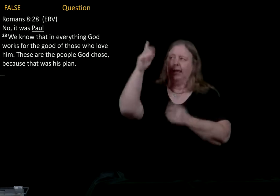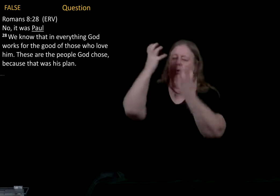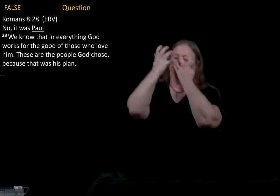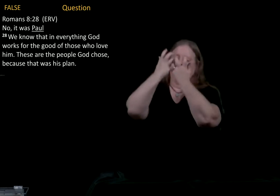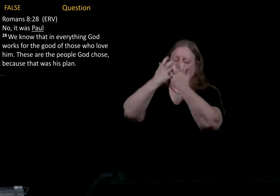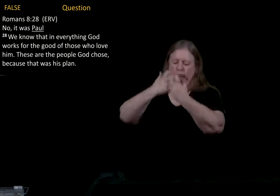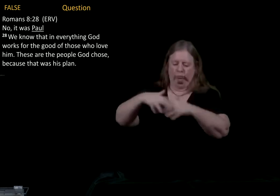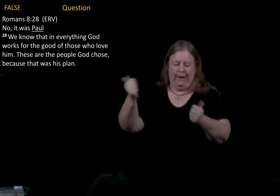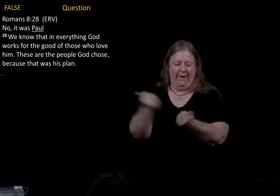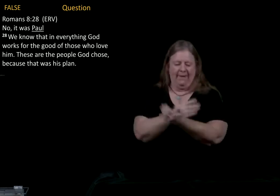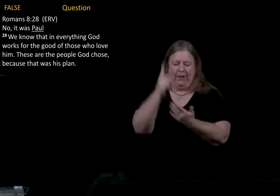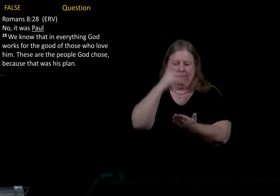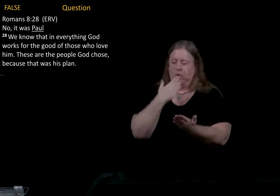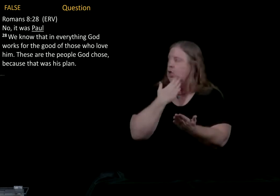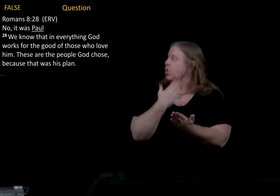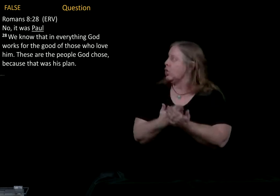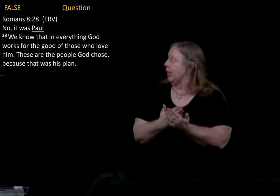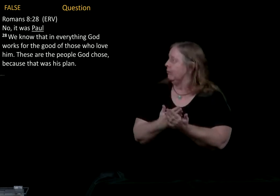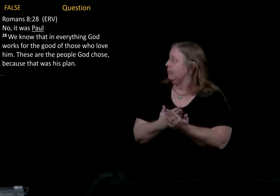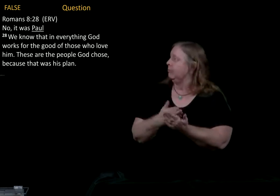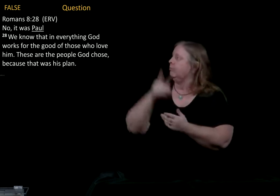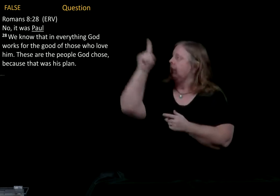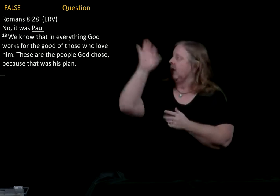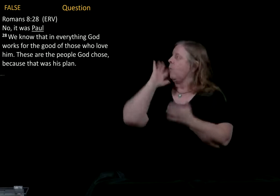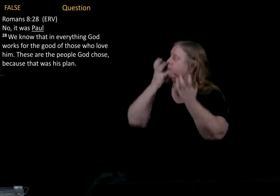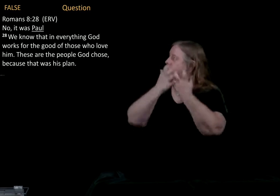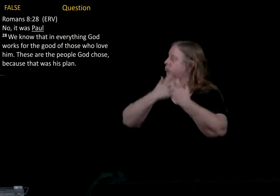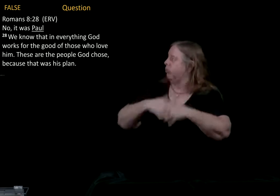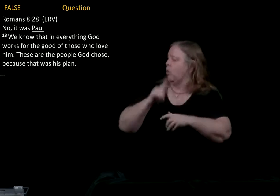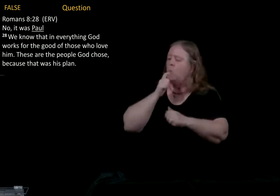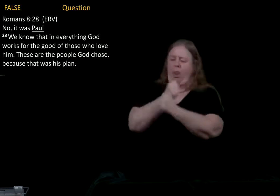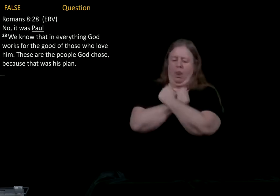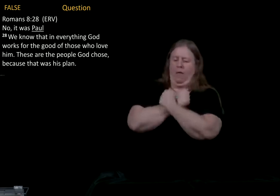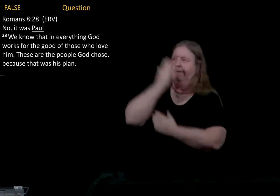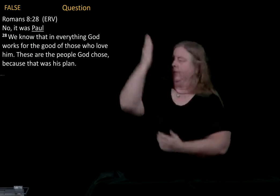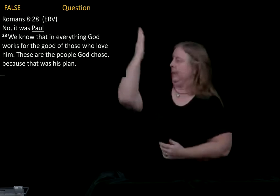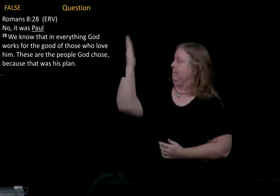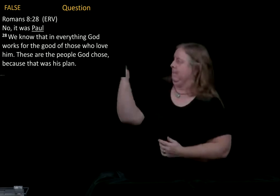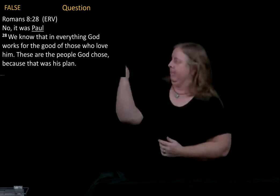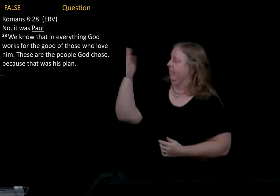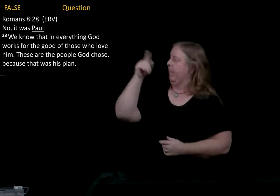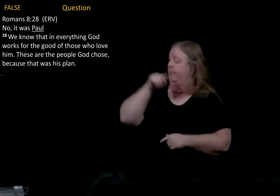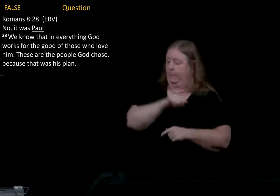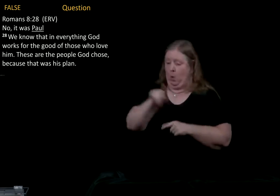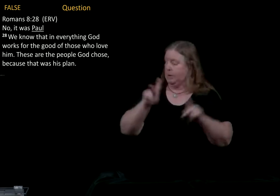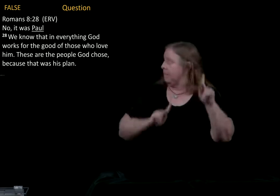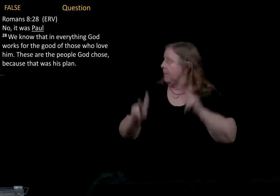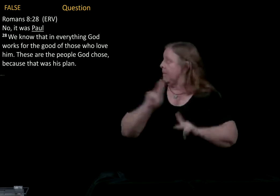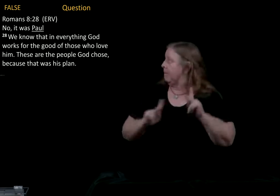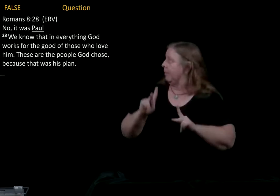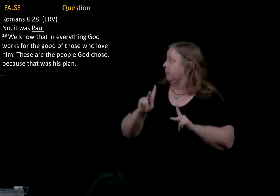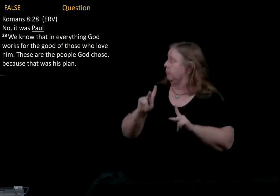8:28, he wrote, everything works together for the good, for those who love God.